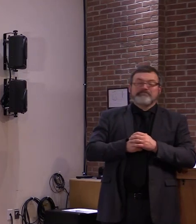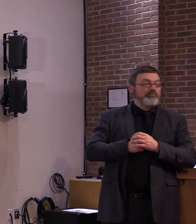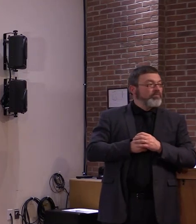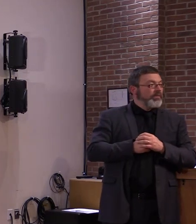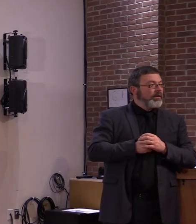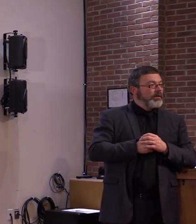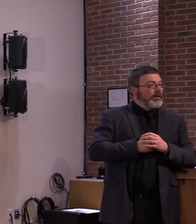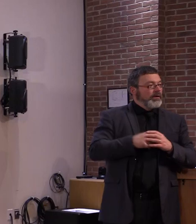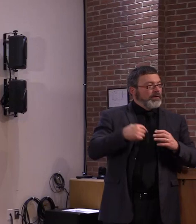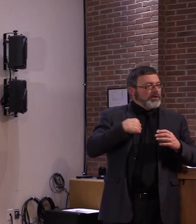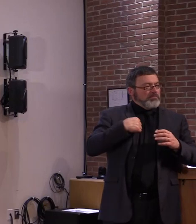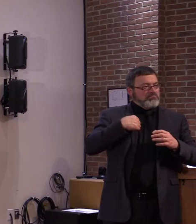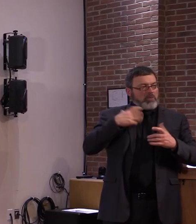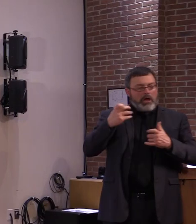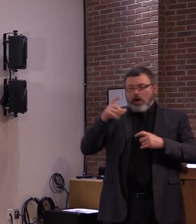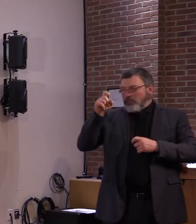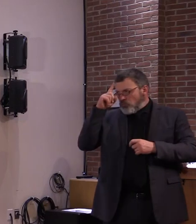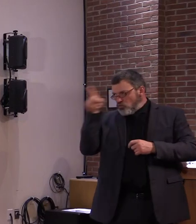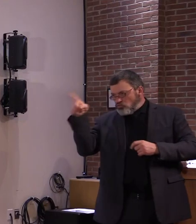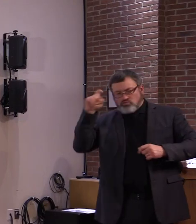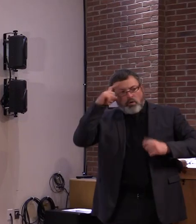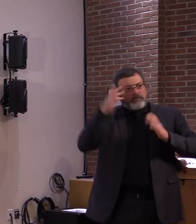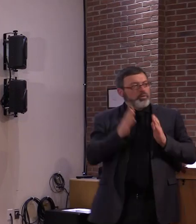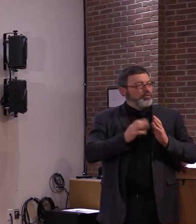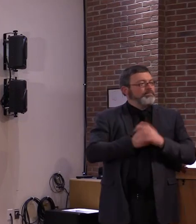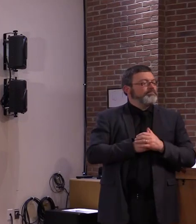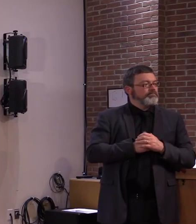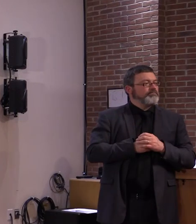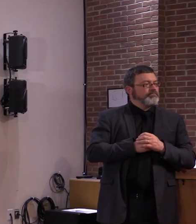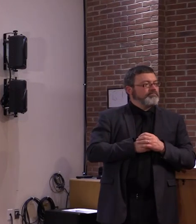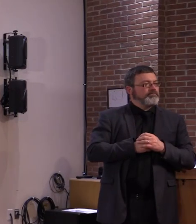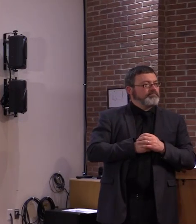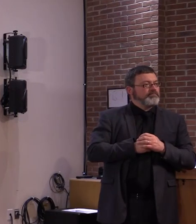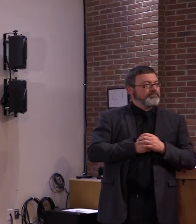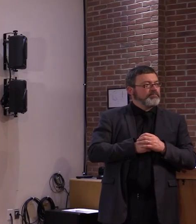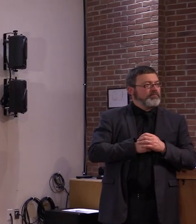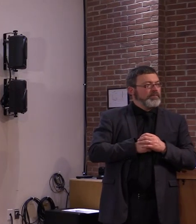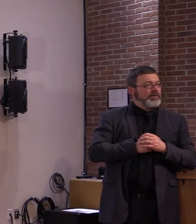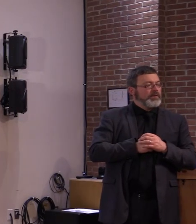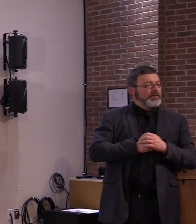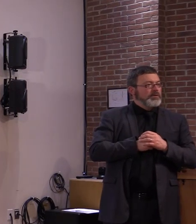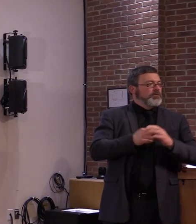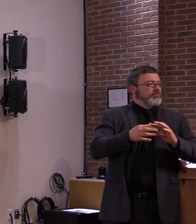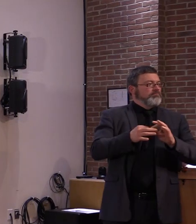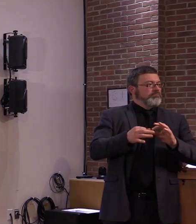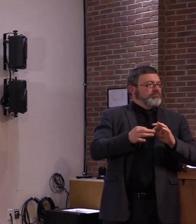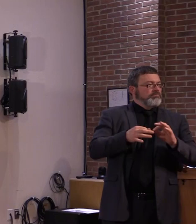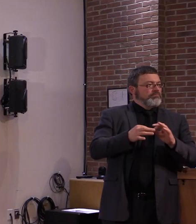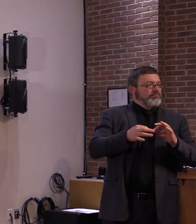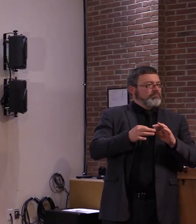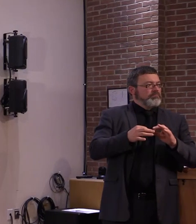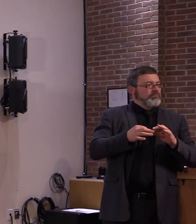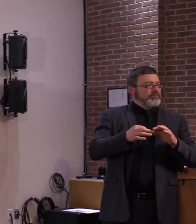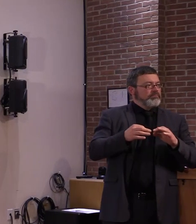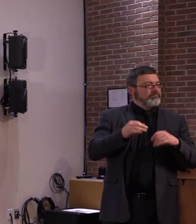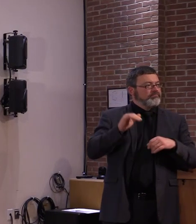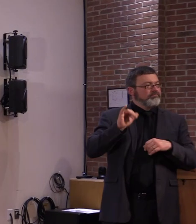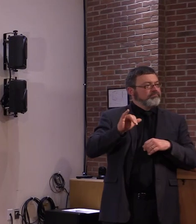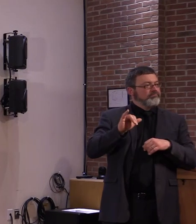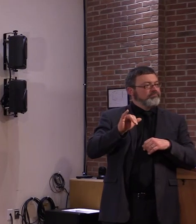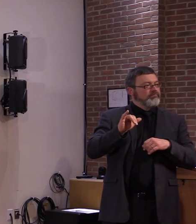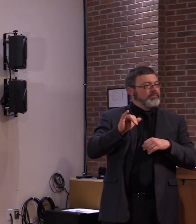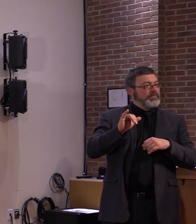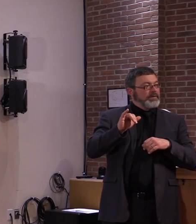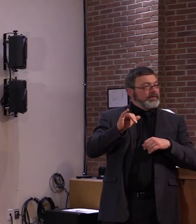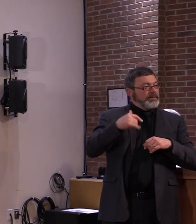Thanks. One for the governor and one for the doctor, if I may. Governor, I've lived and worked in four, and voted